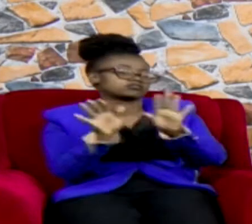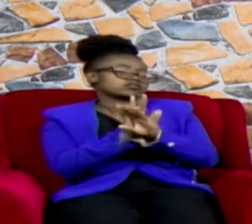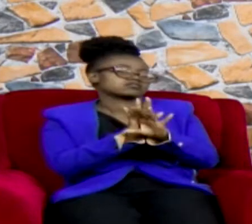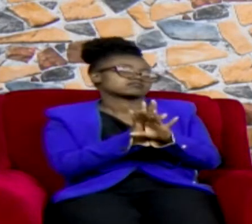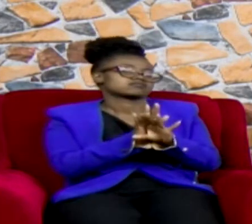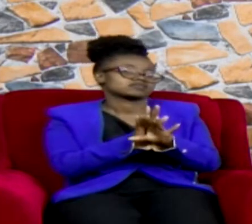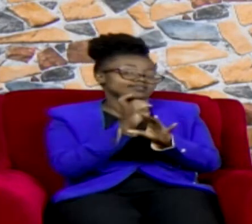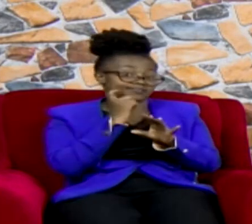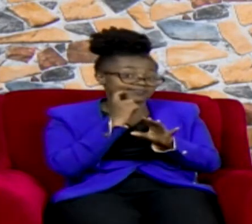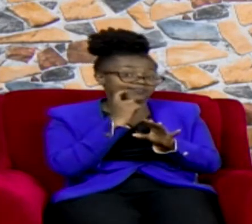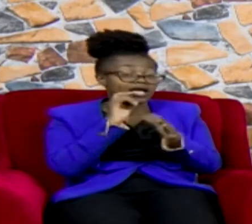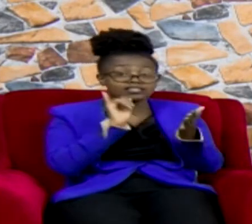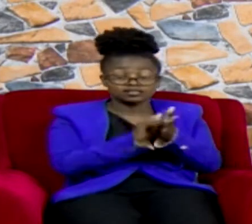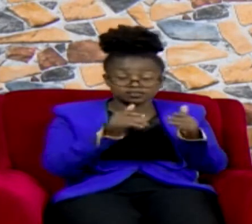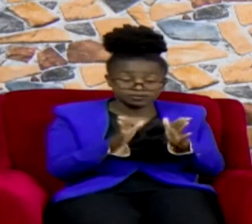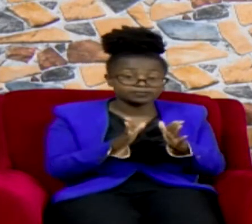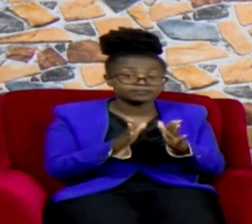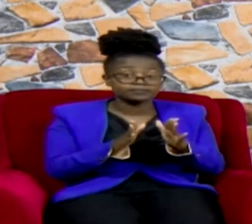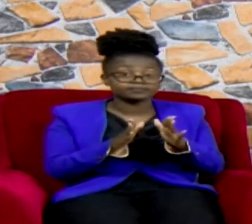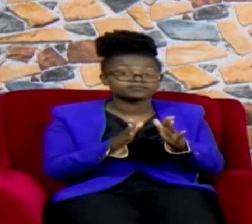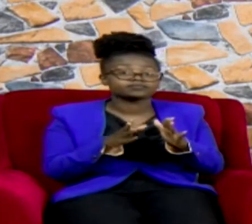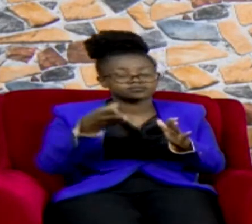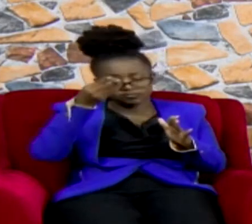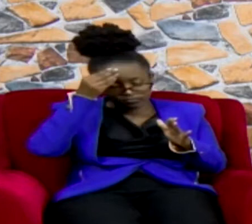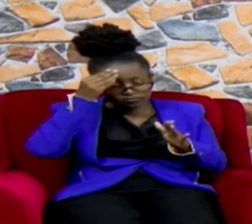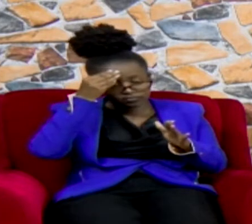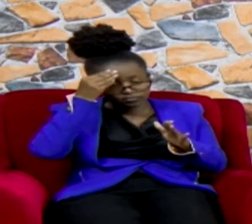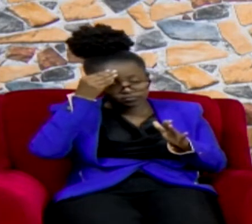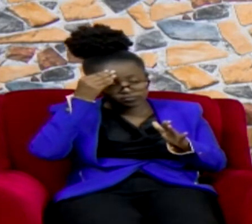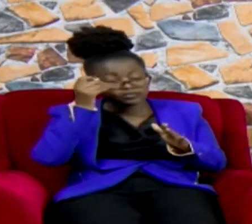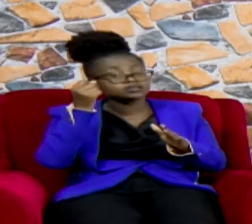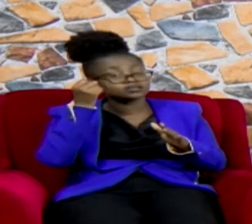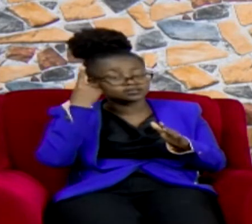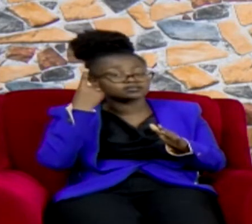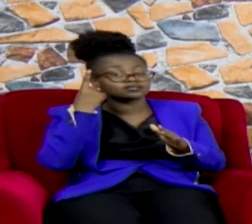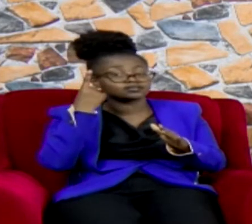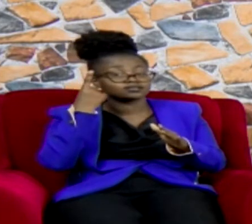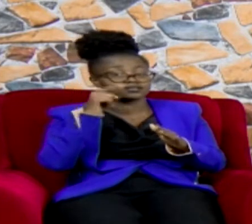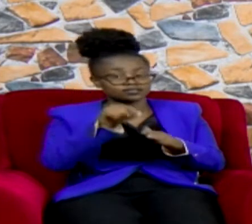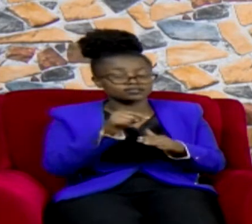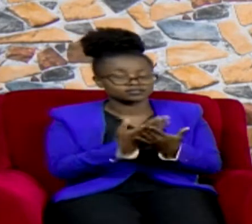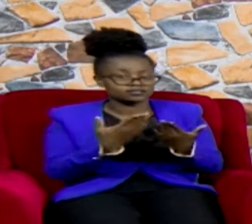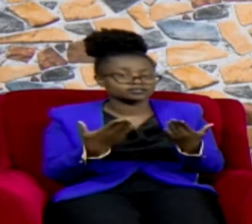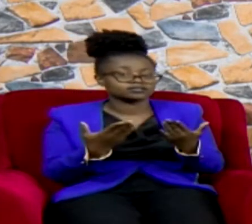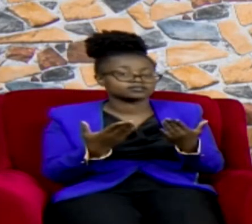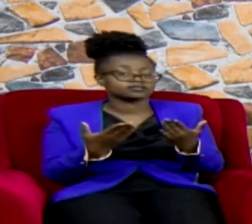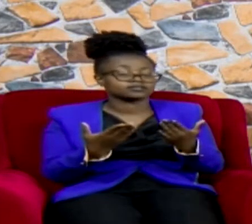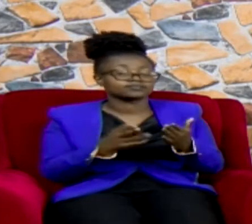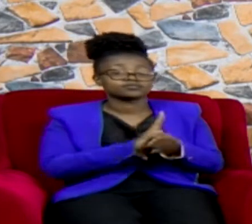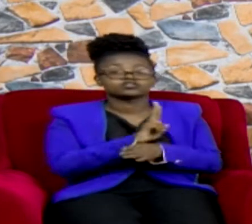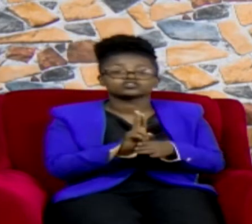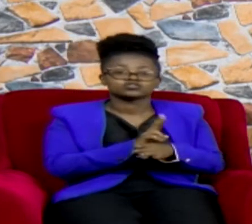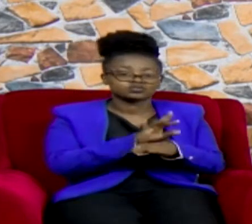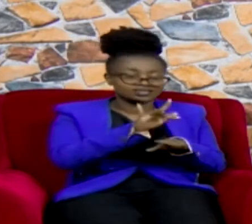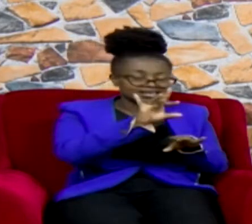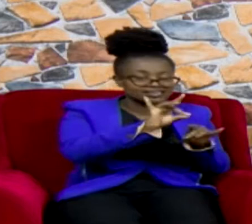Okay. Because that's the way he learned or he understood these things. He used the